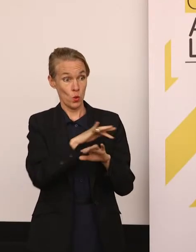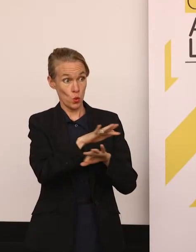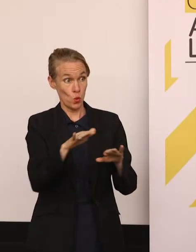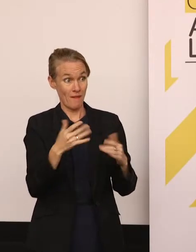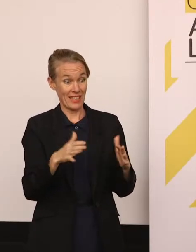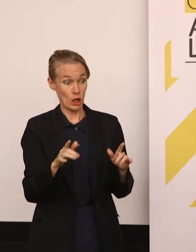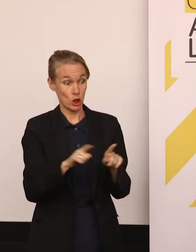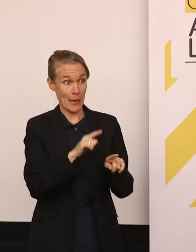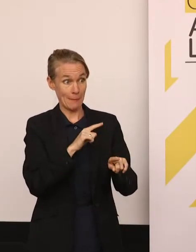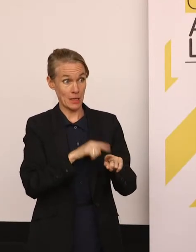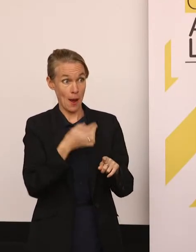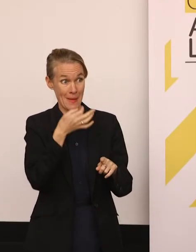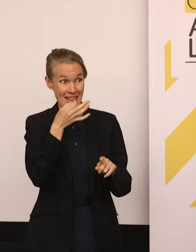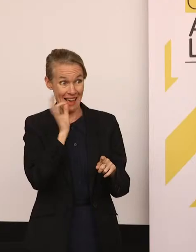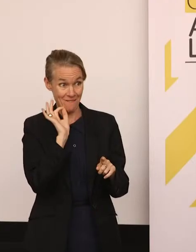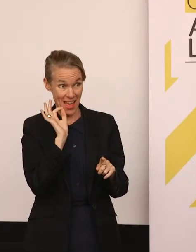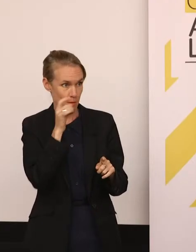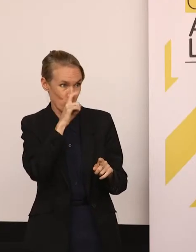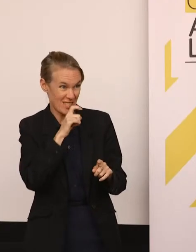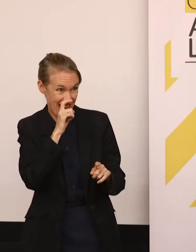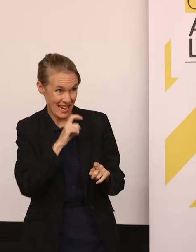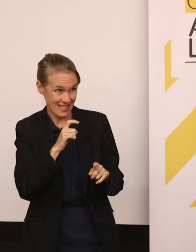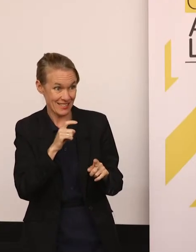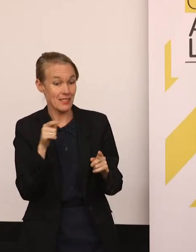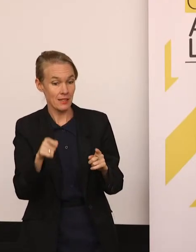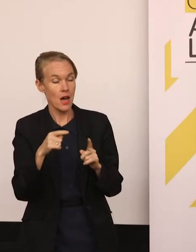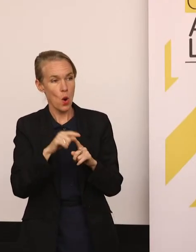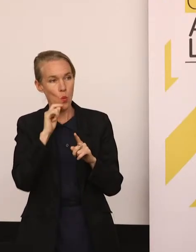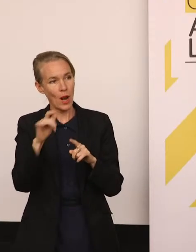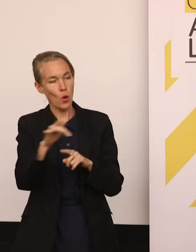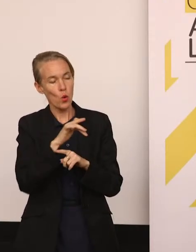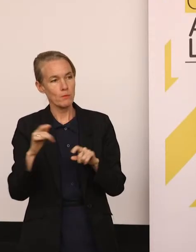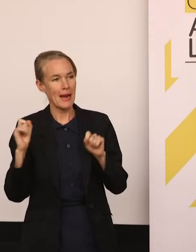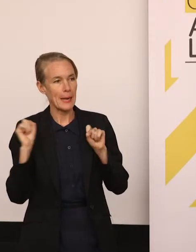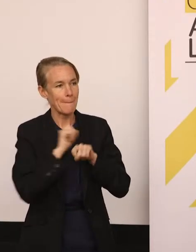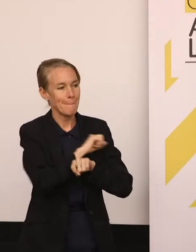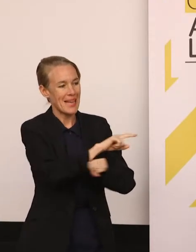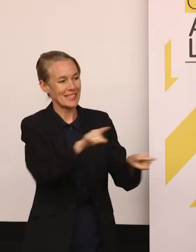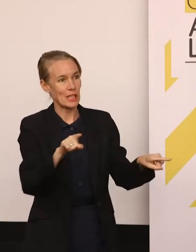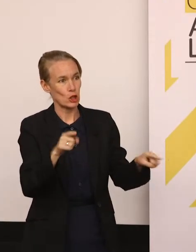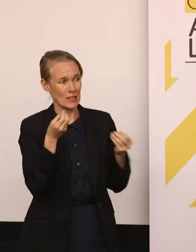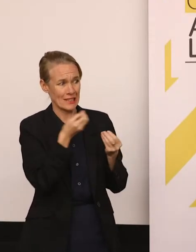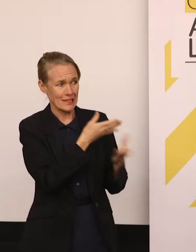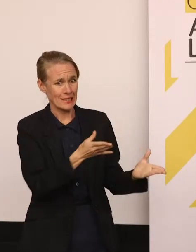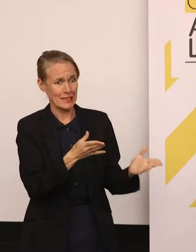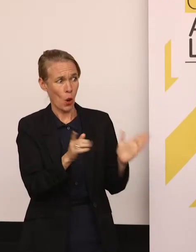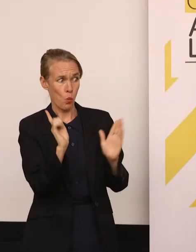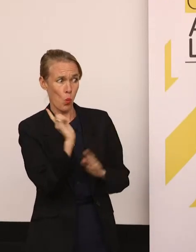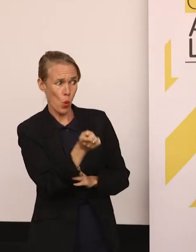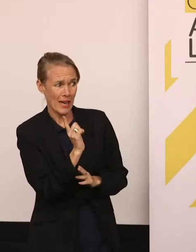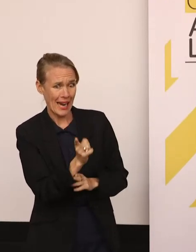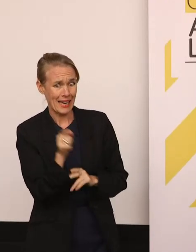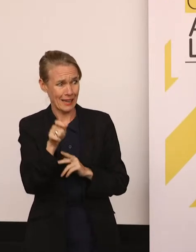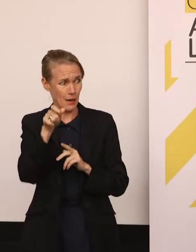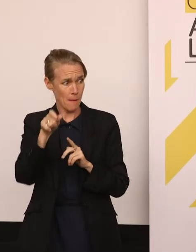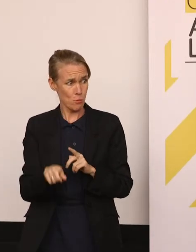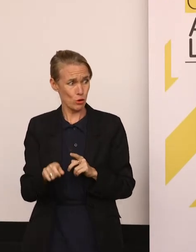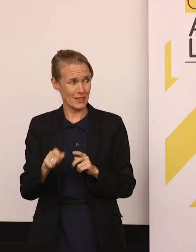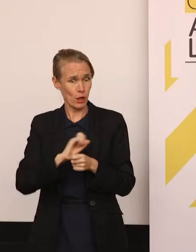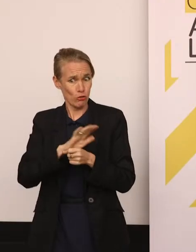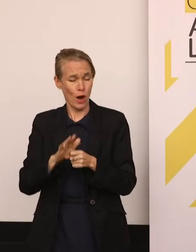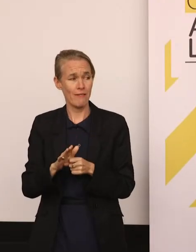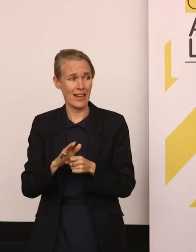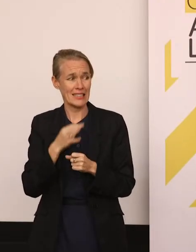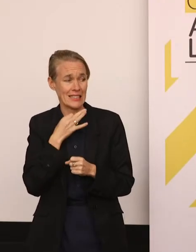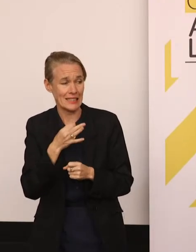the same time as someone who may be a case. So that is an added functionality that will be coming along,